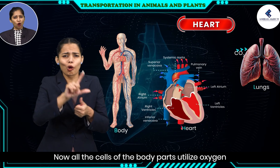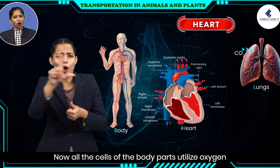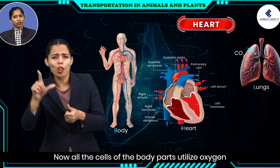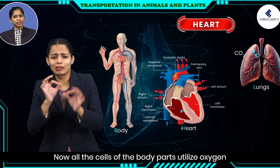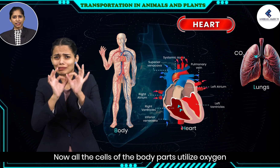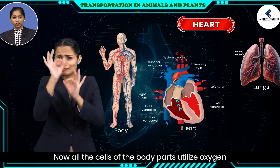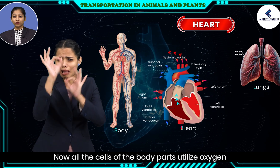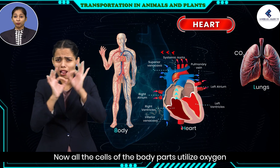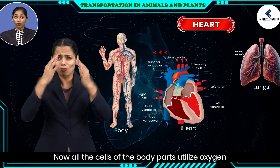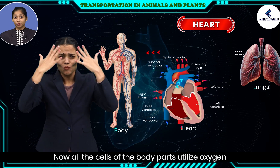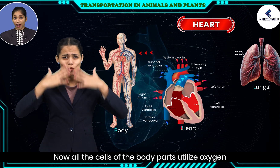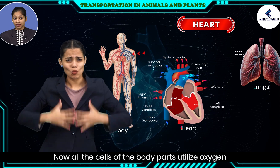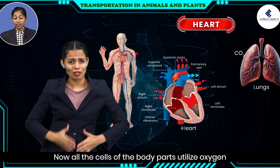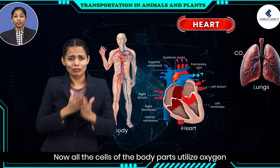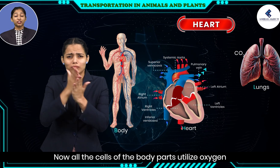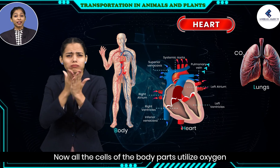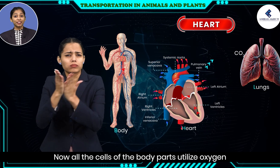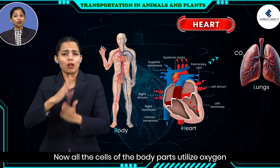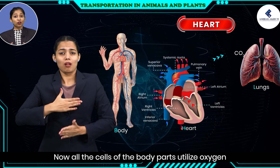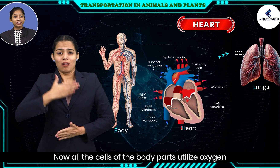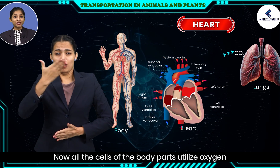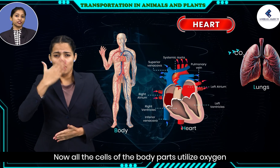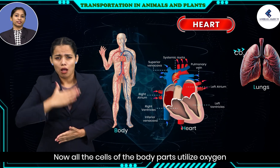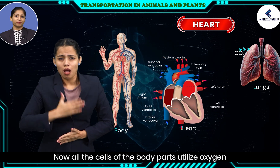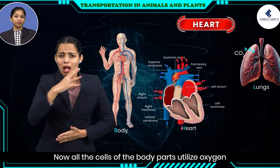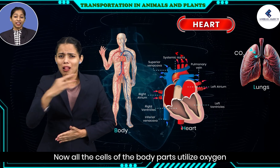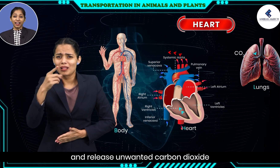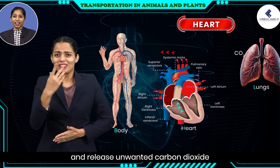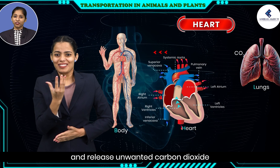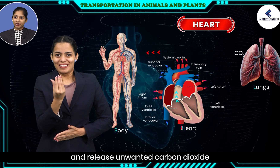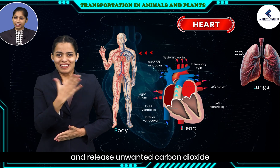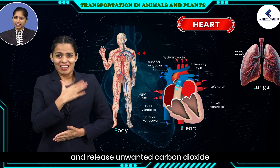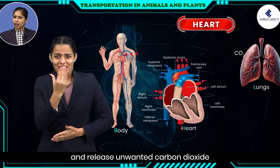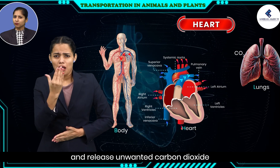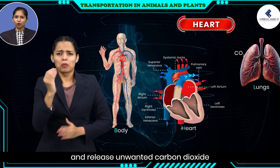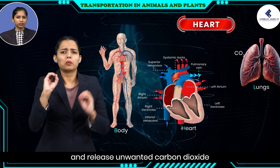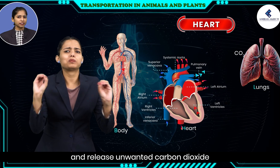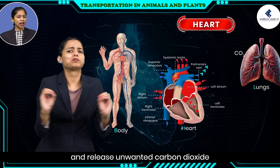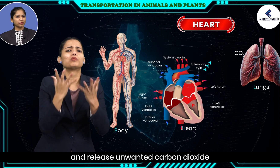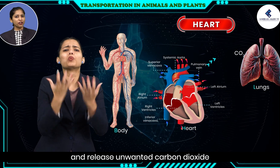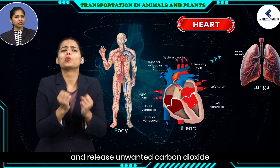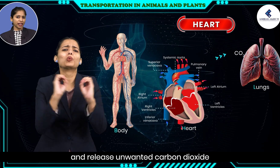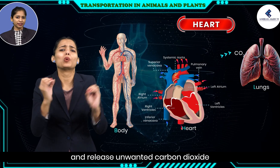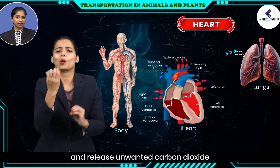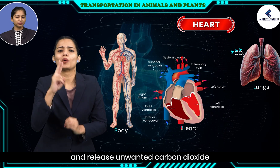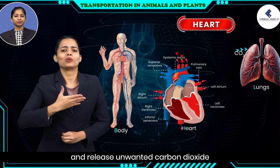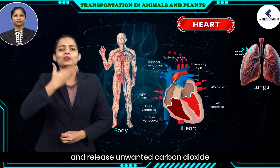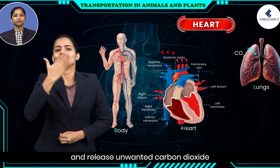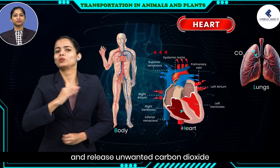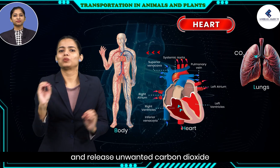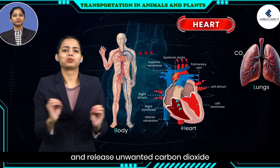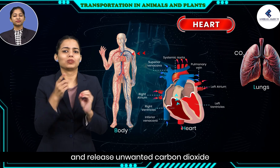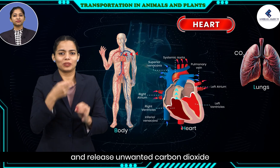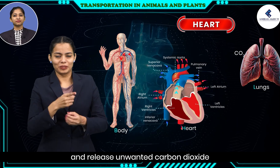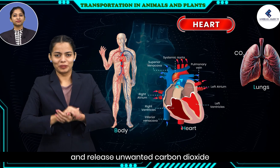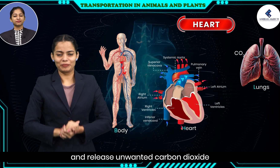Now, all the cells of the body parts utilize oxygen and release unwanted carbon dioxide.